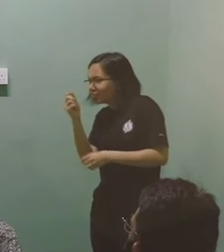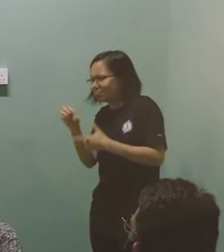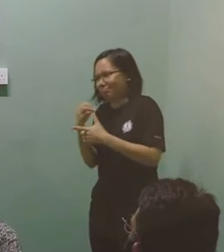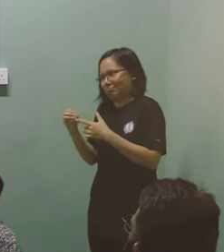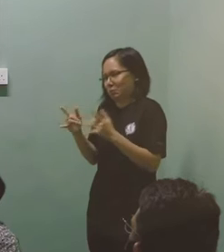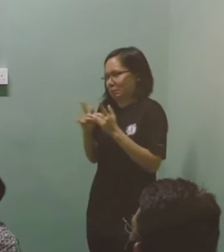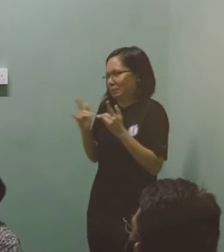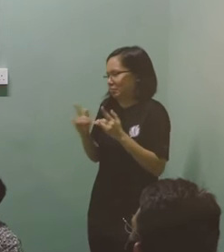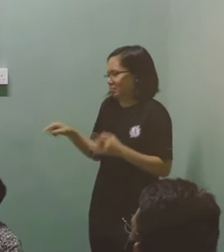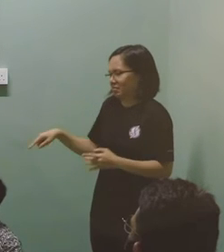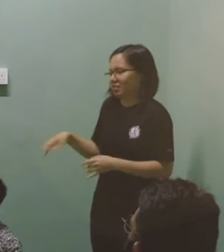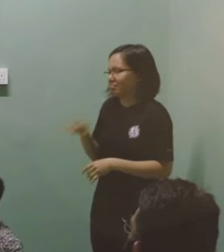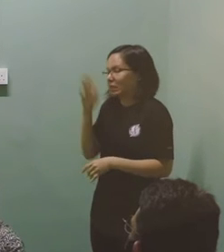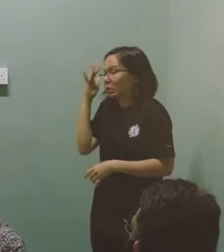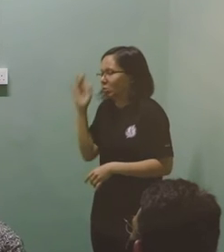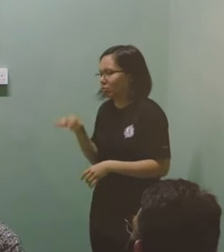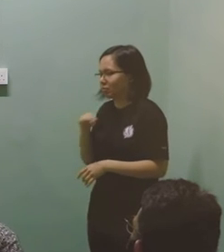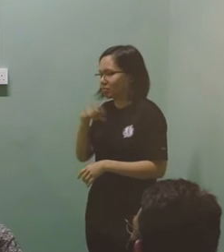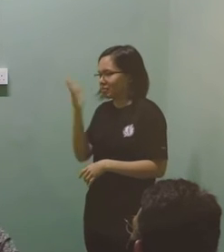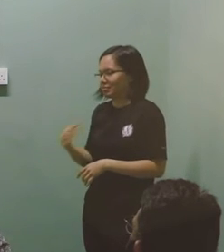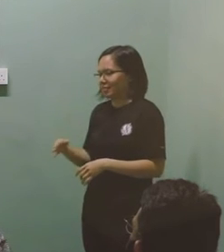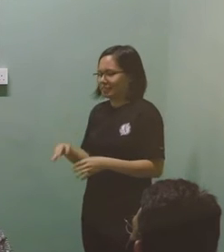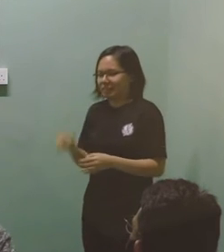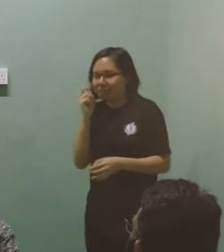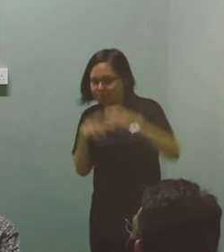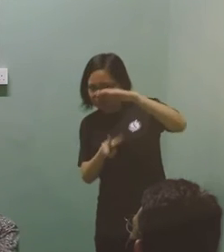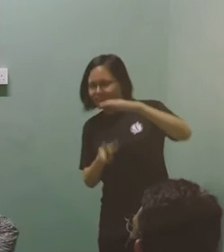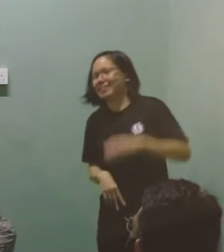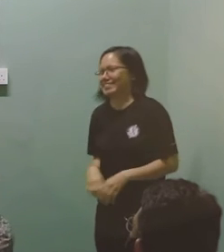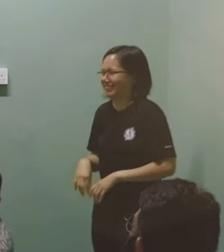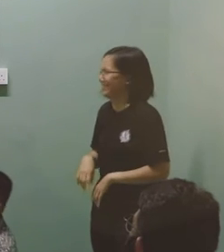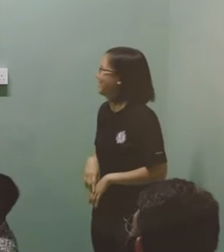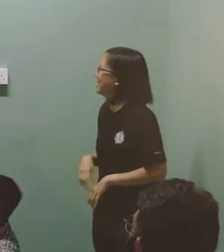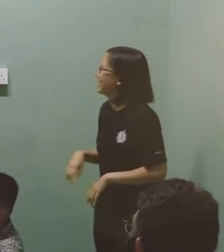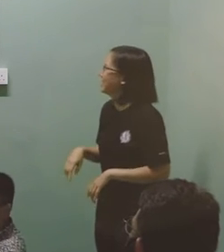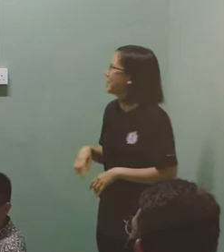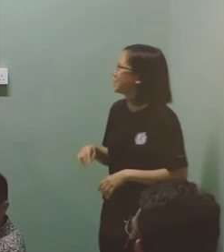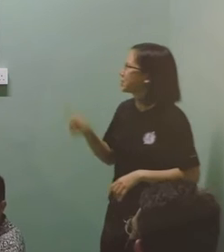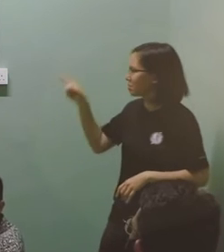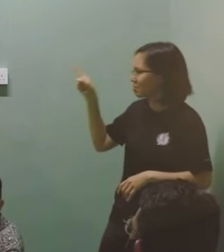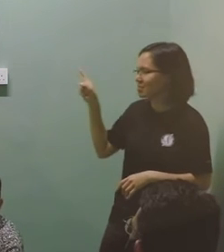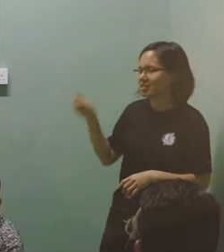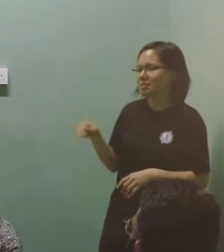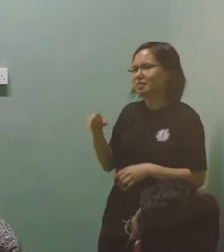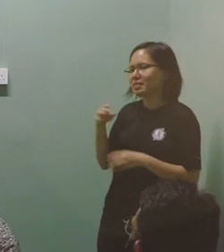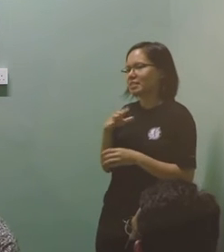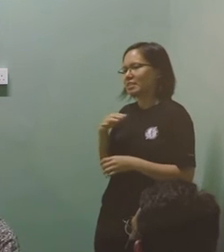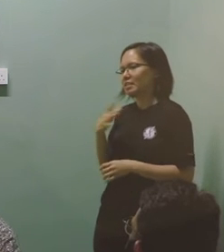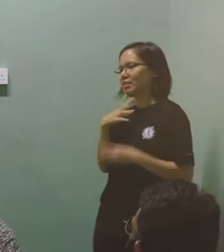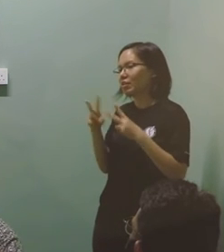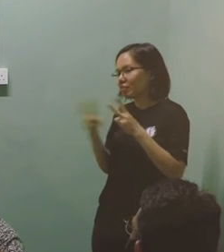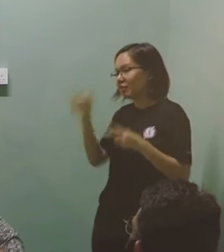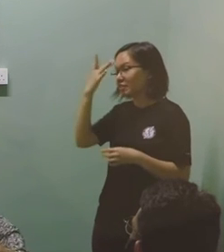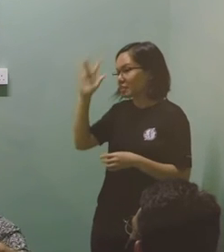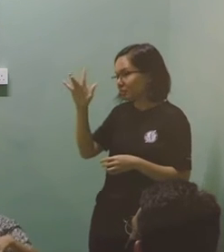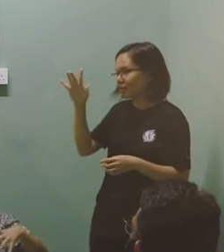never peek inside myself. But seems like toilet lah. Okay, so the birds like these, they're actually very smart. And they will also tend to change their